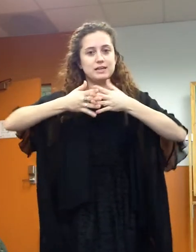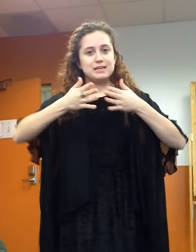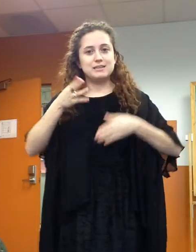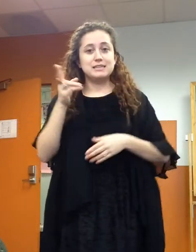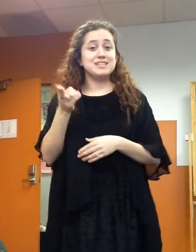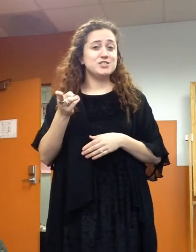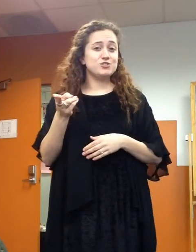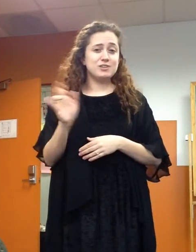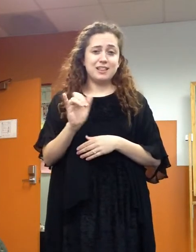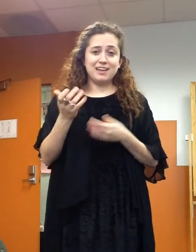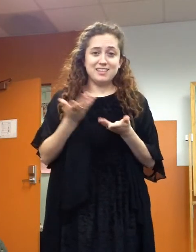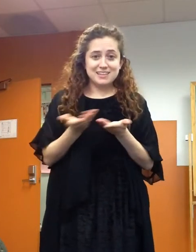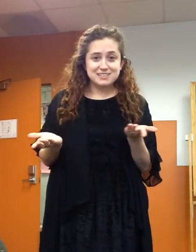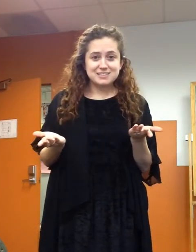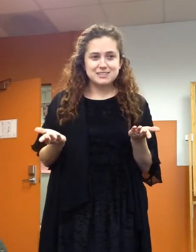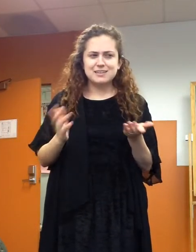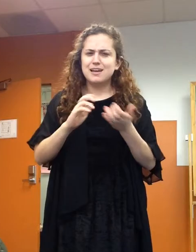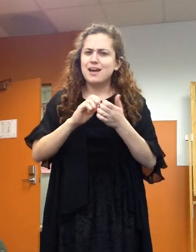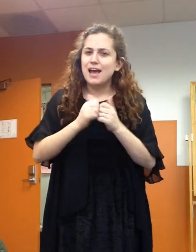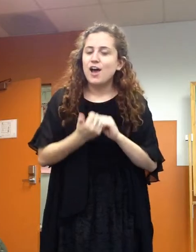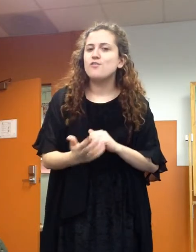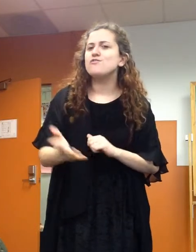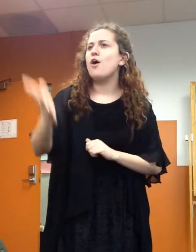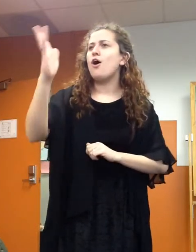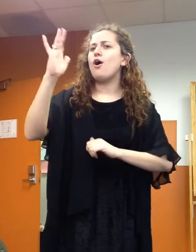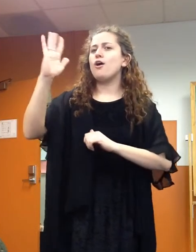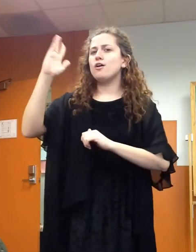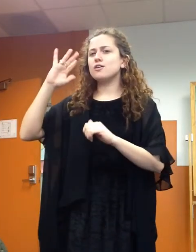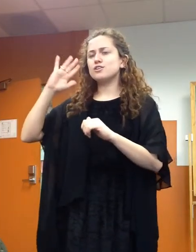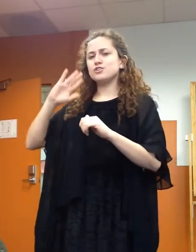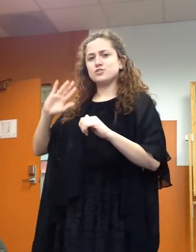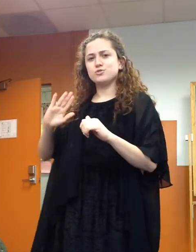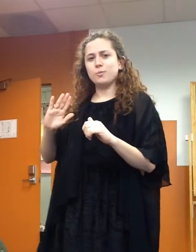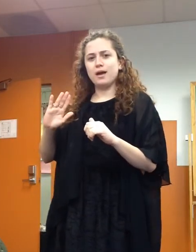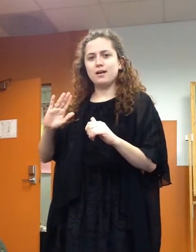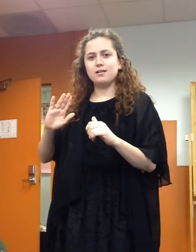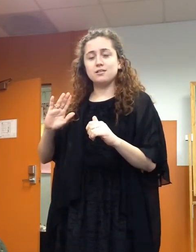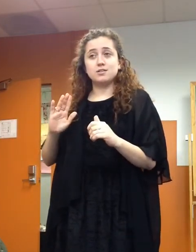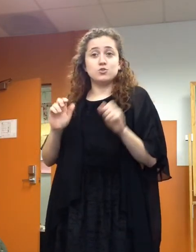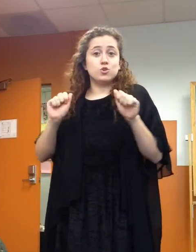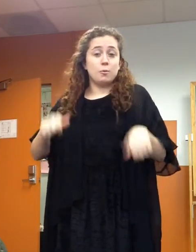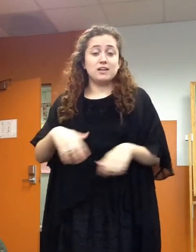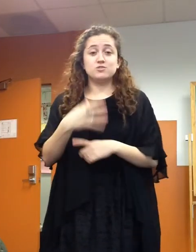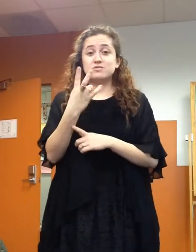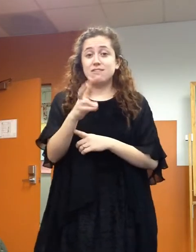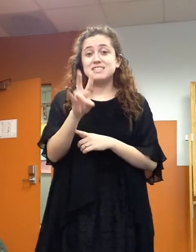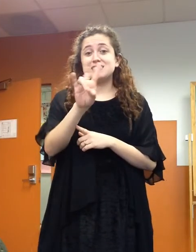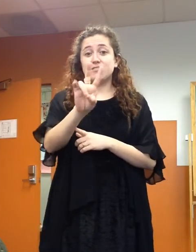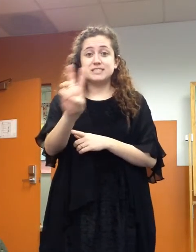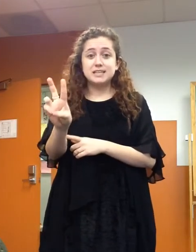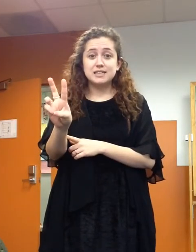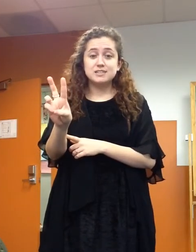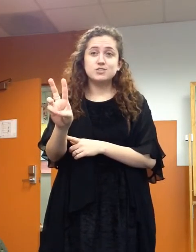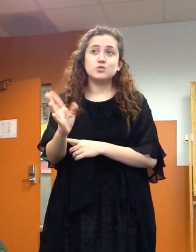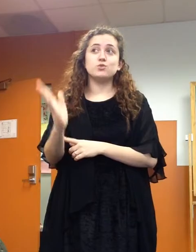You could go back to 1776, you could go back and maybe do a century of colonial